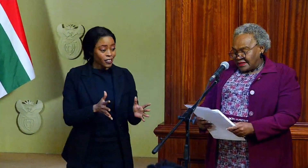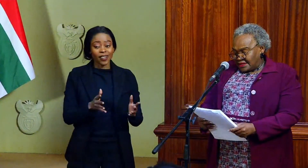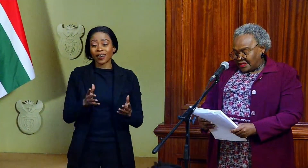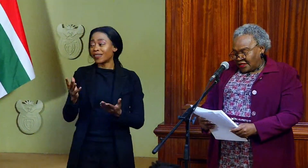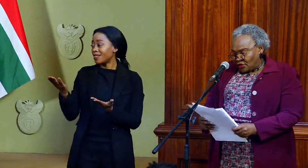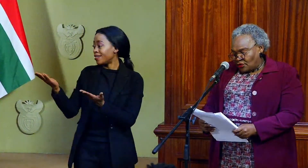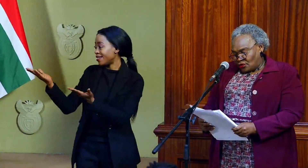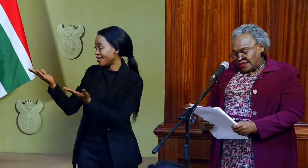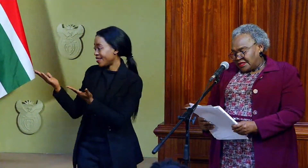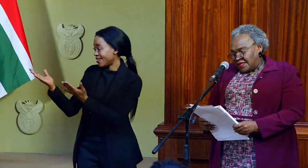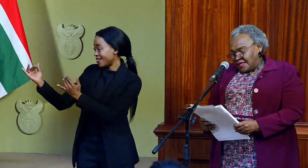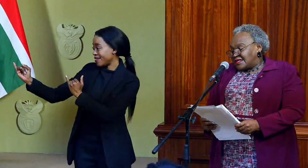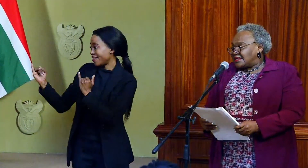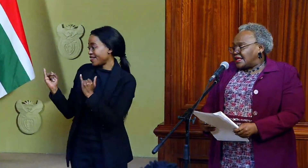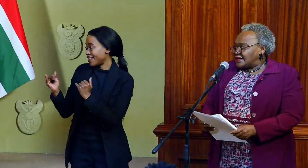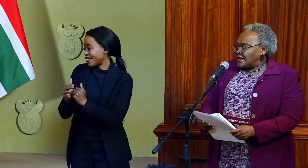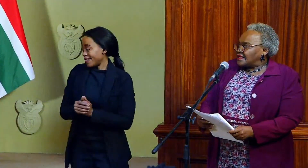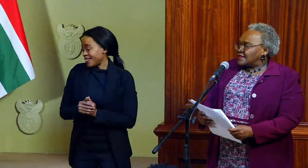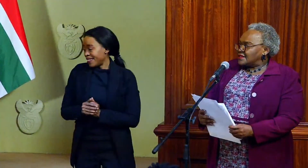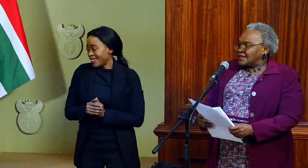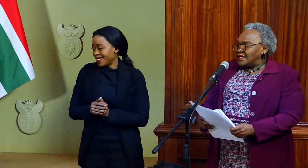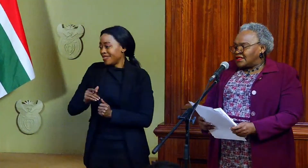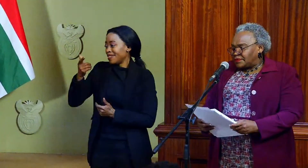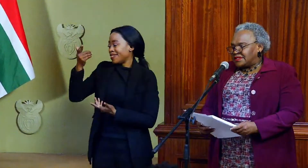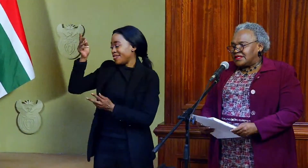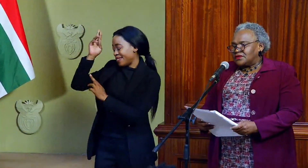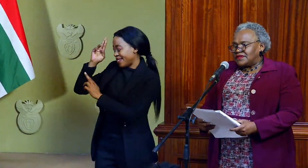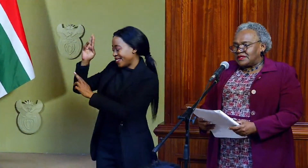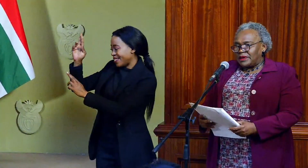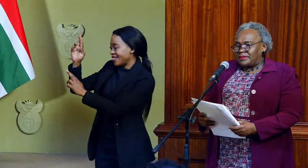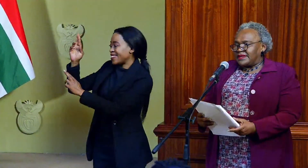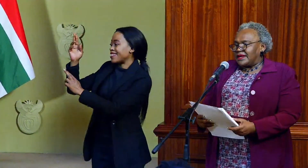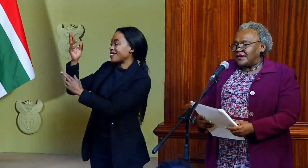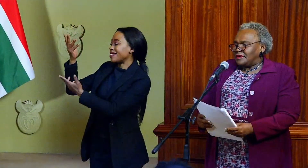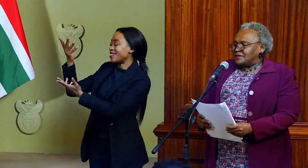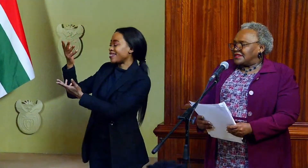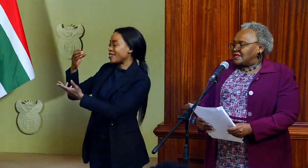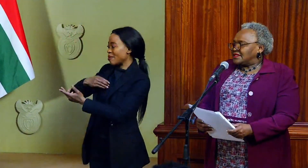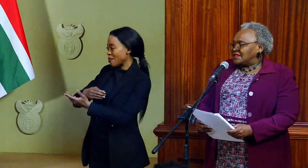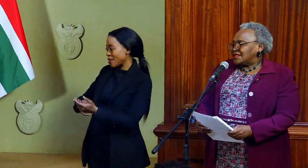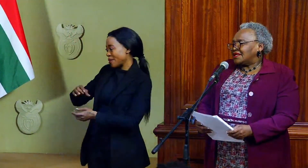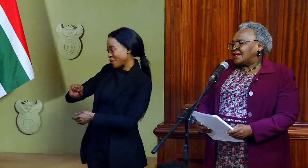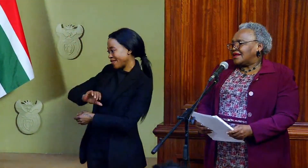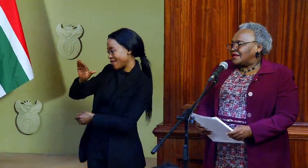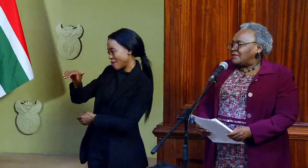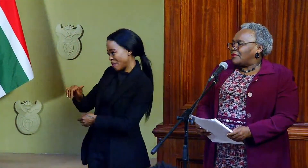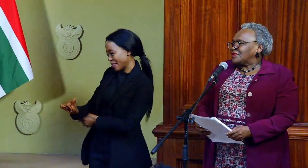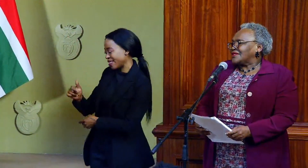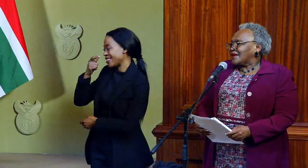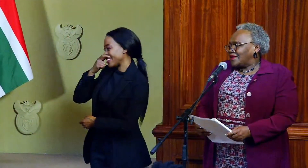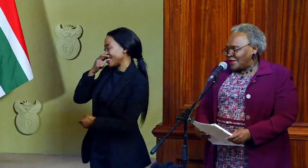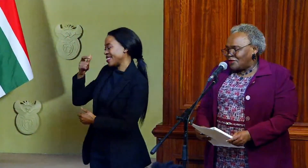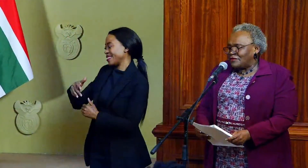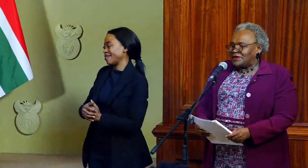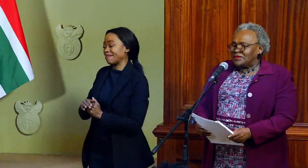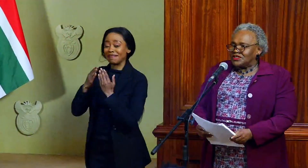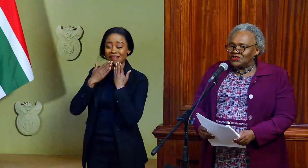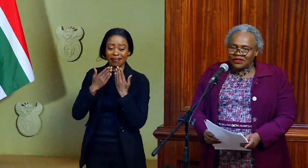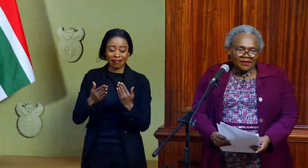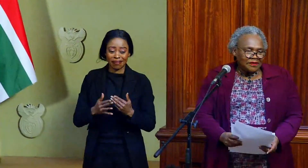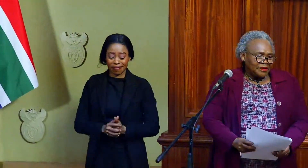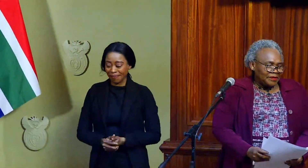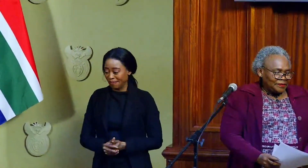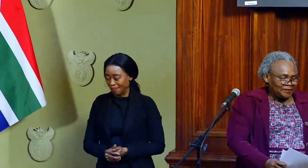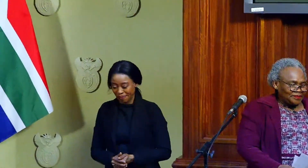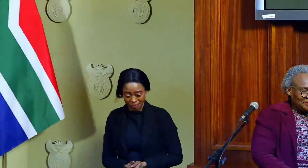upon, introduce His Excellency, the President of the Republic, Mr. Cyril Ramaphosa. Thank you very